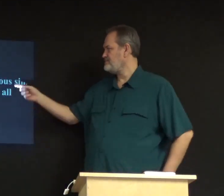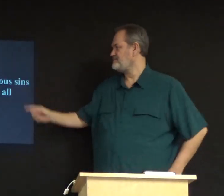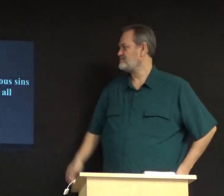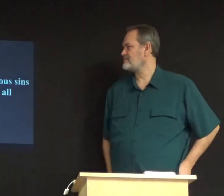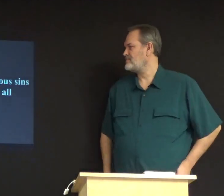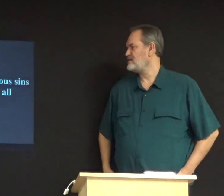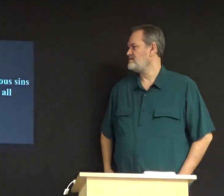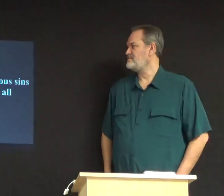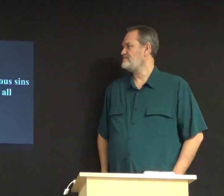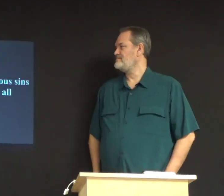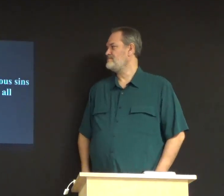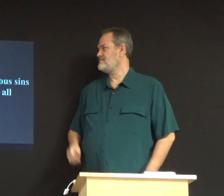not the religious leaders.